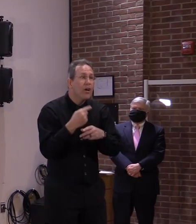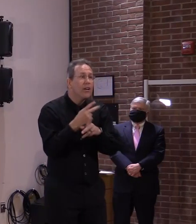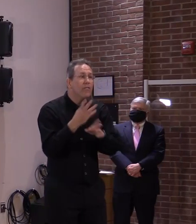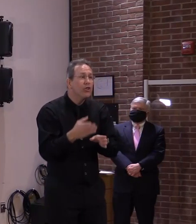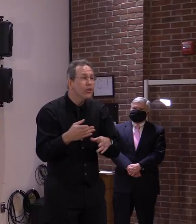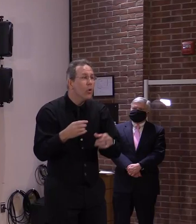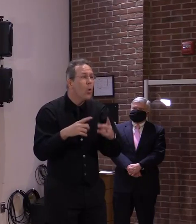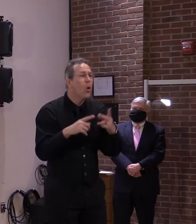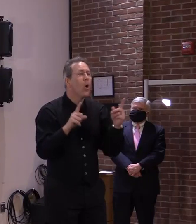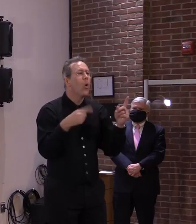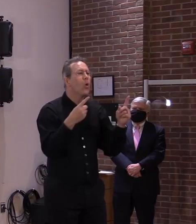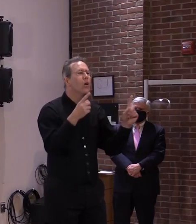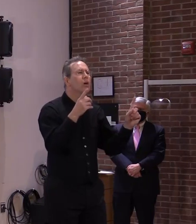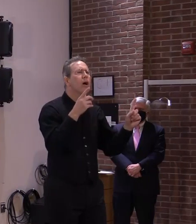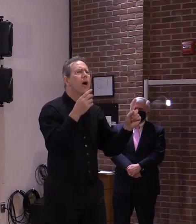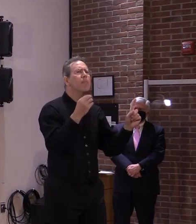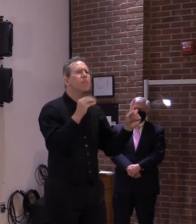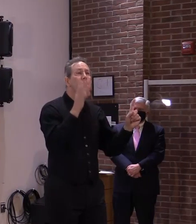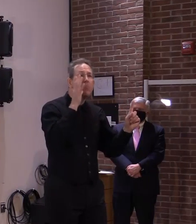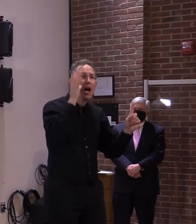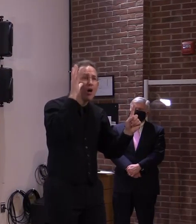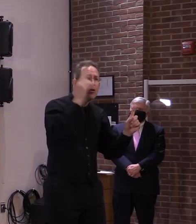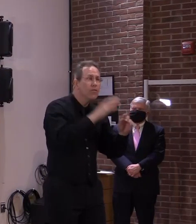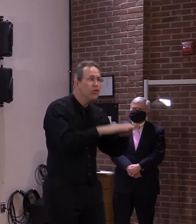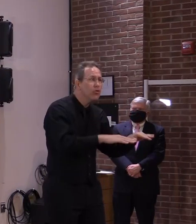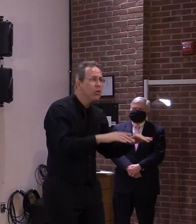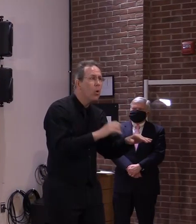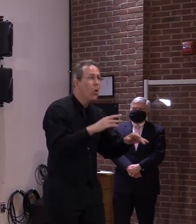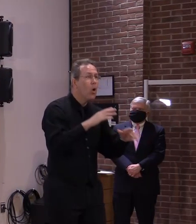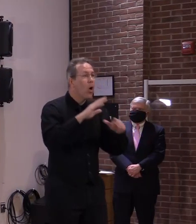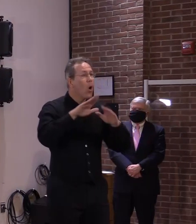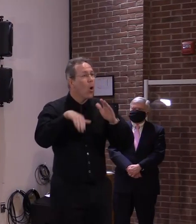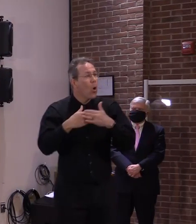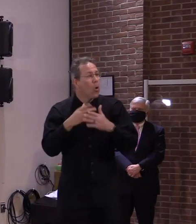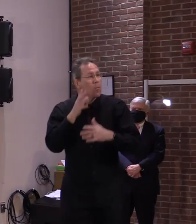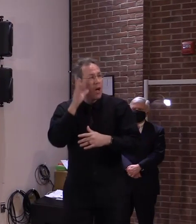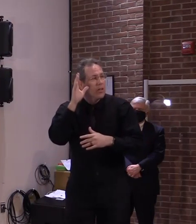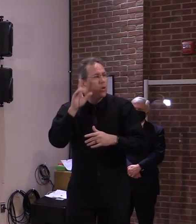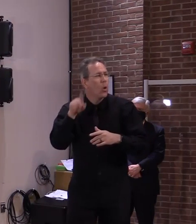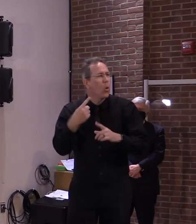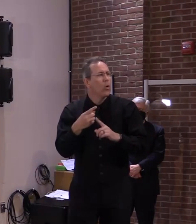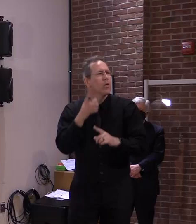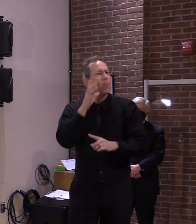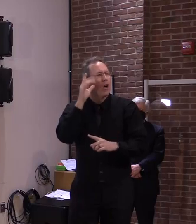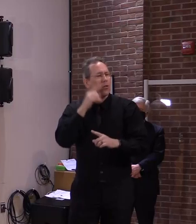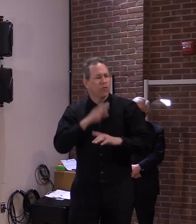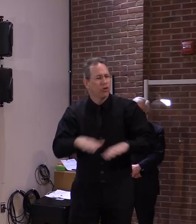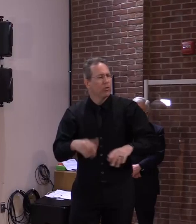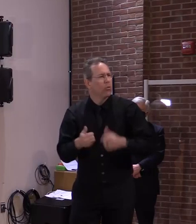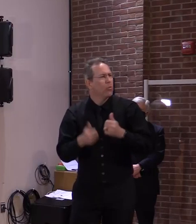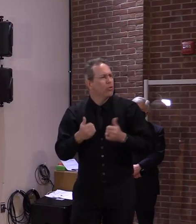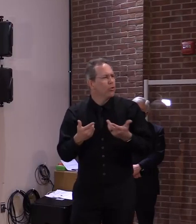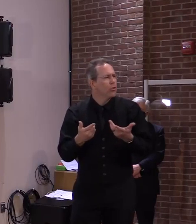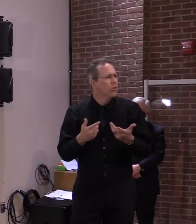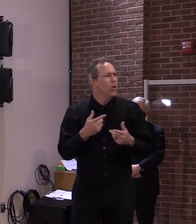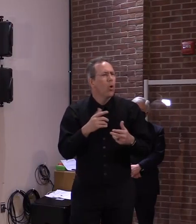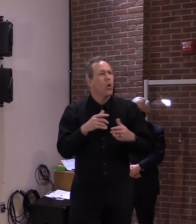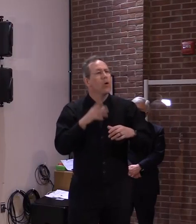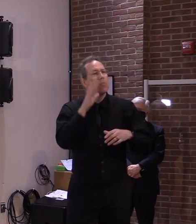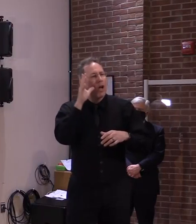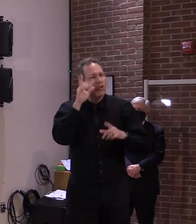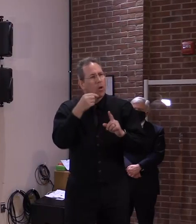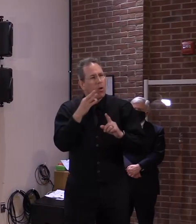risk? The latter, caregivers of kids who are at risk. Perfect. And then do you have an estimation